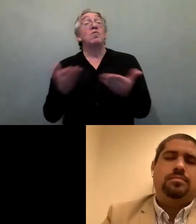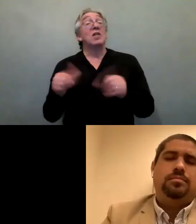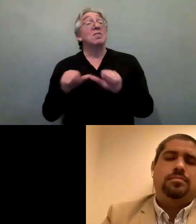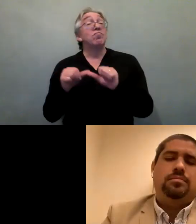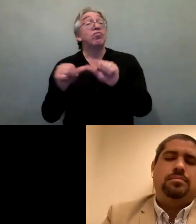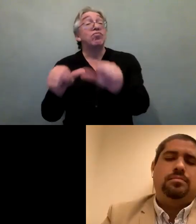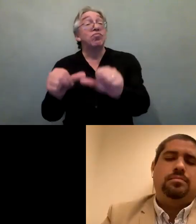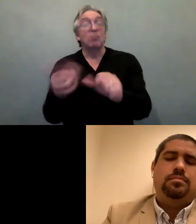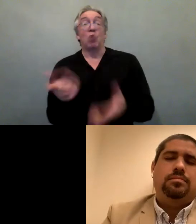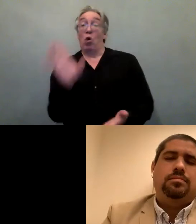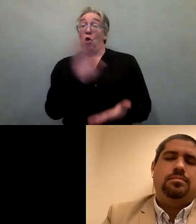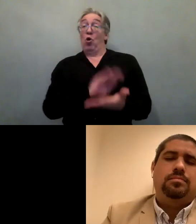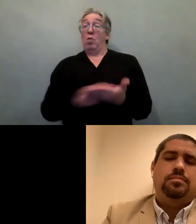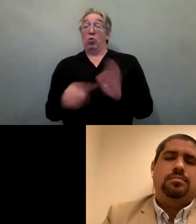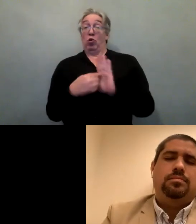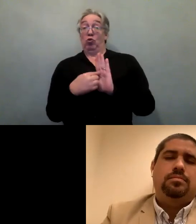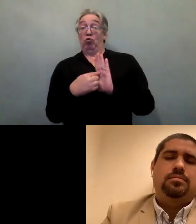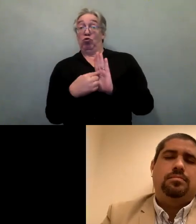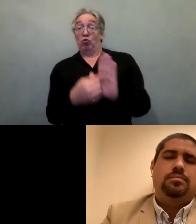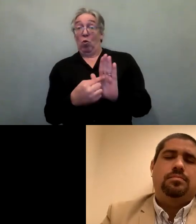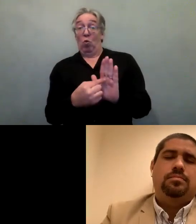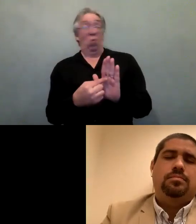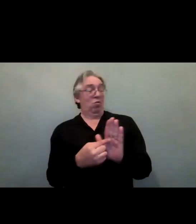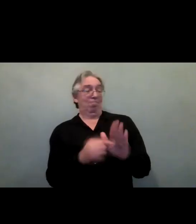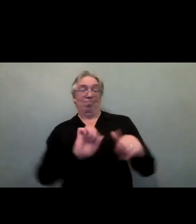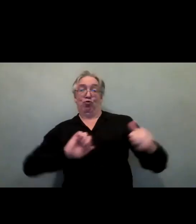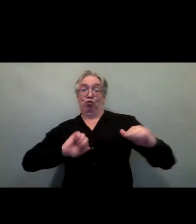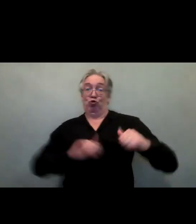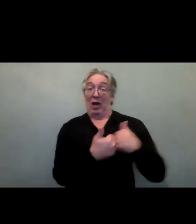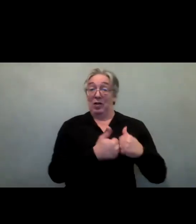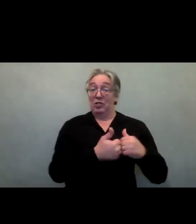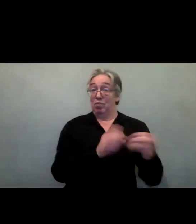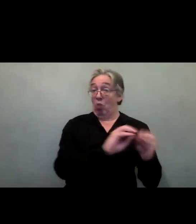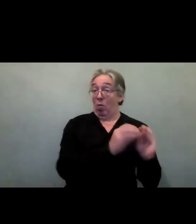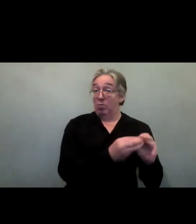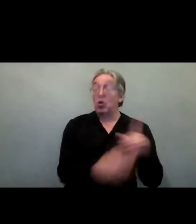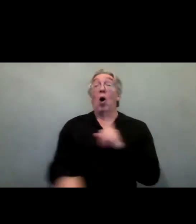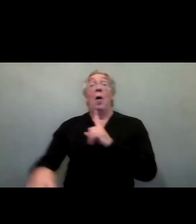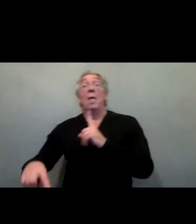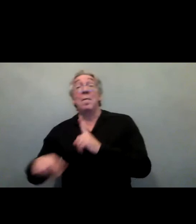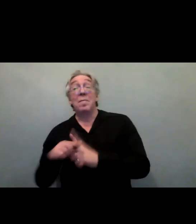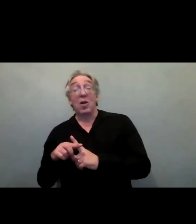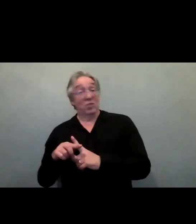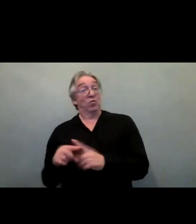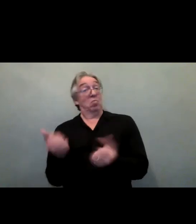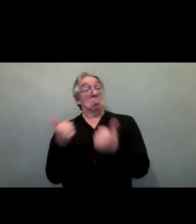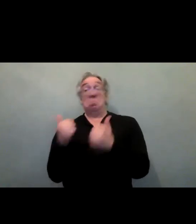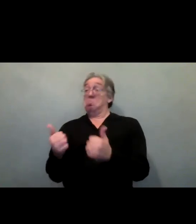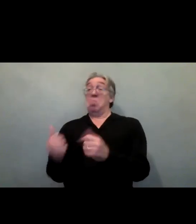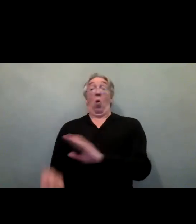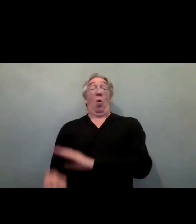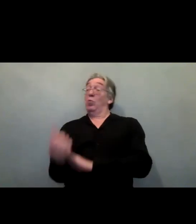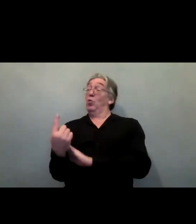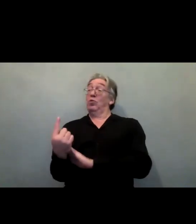opportunities to generating disability-inclusive data during the pandemic. Now, as we all know,